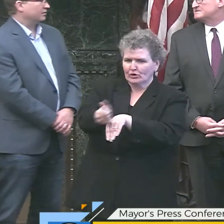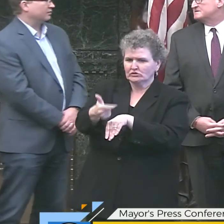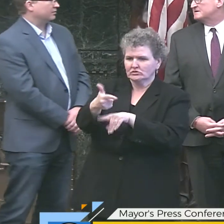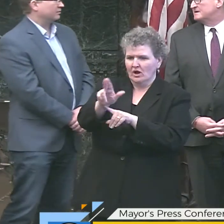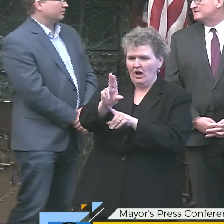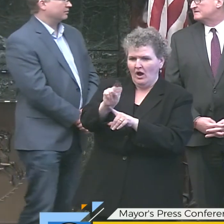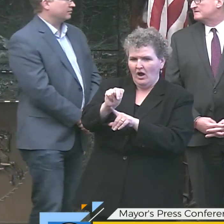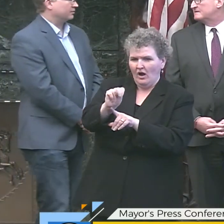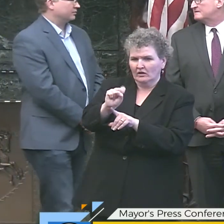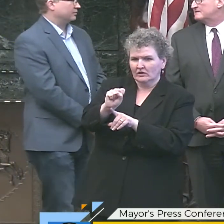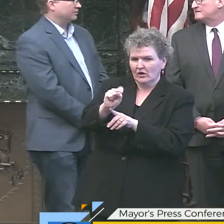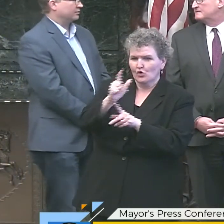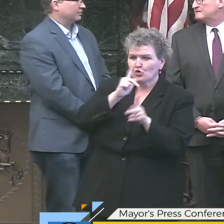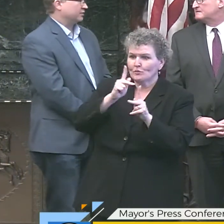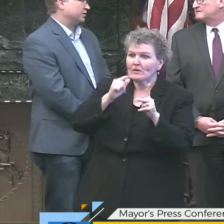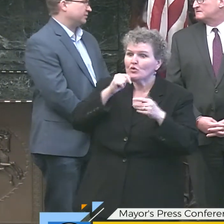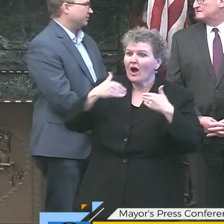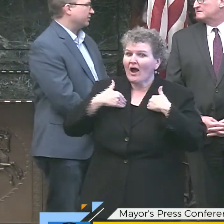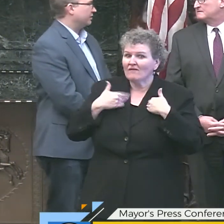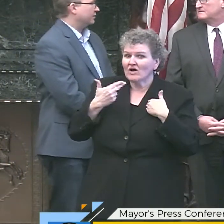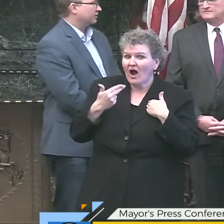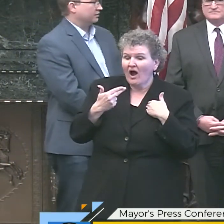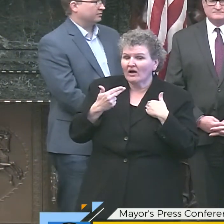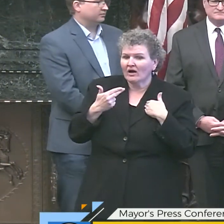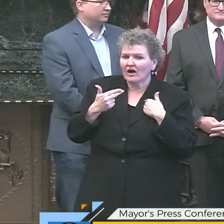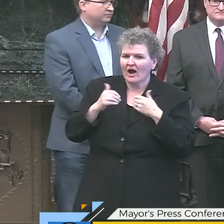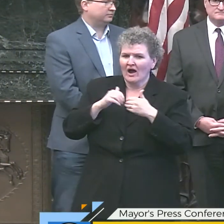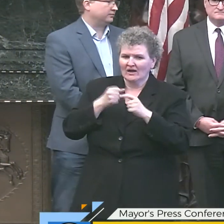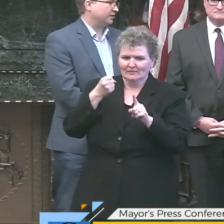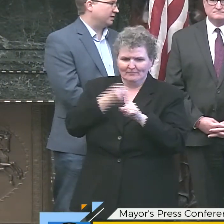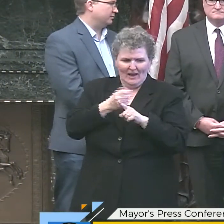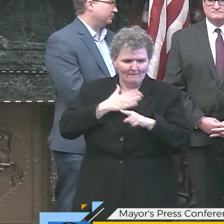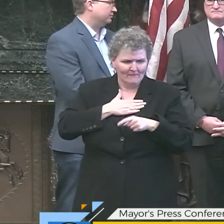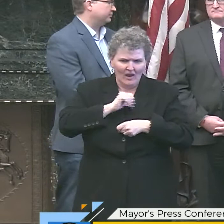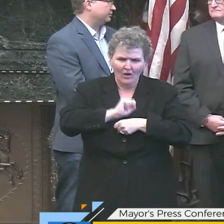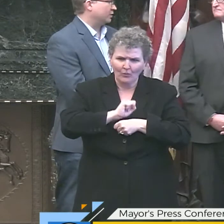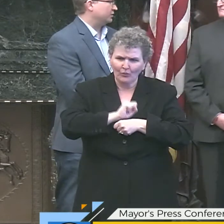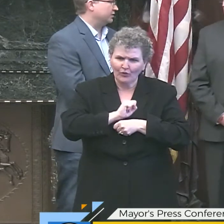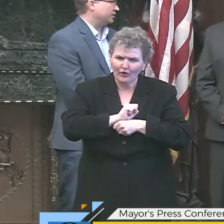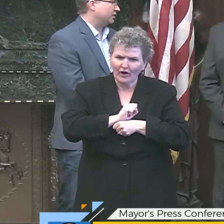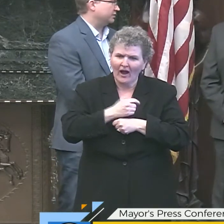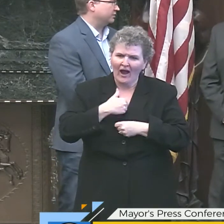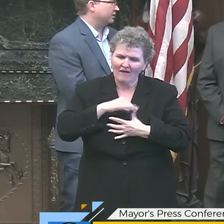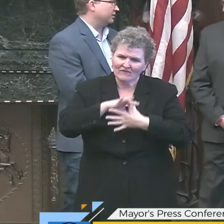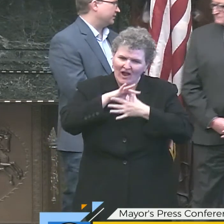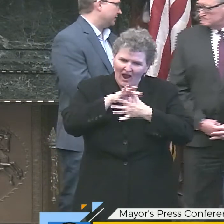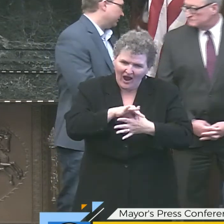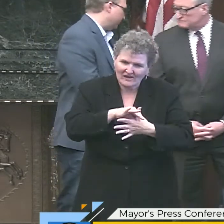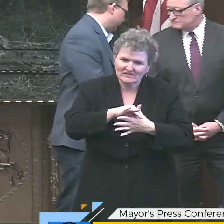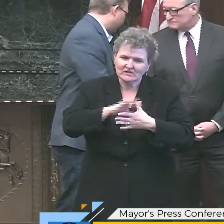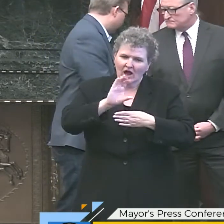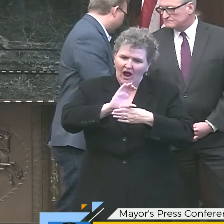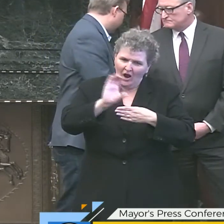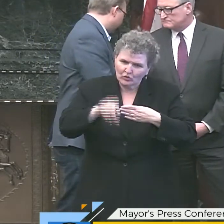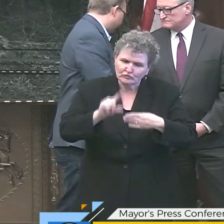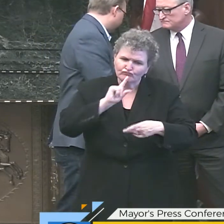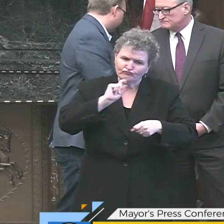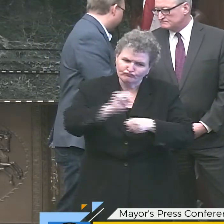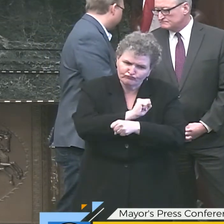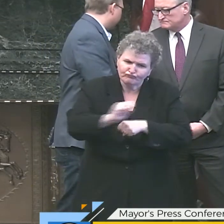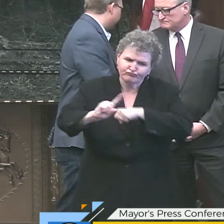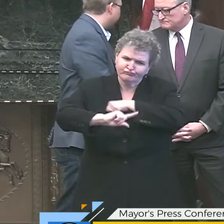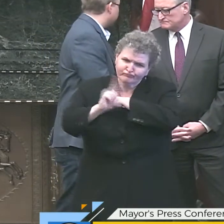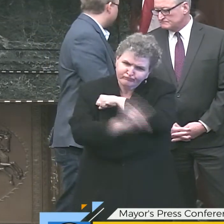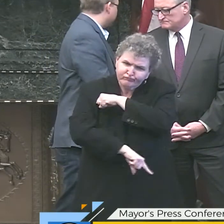is that impacting what you're doing in this city? There has to be teeth. There needs to be consequences. we can't see a revolving